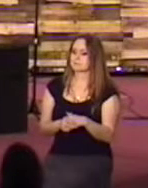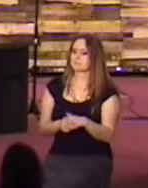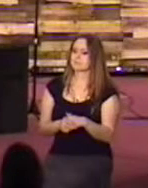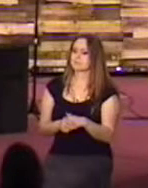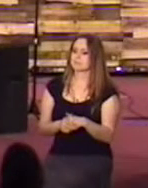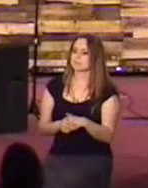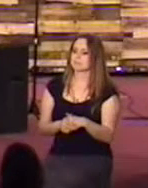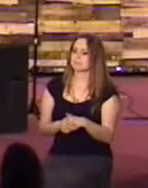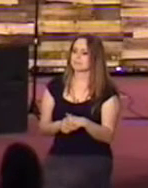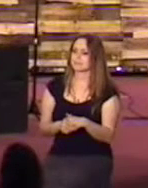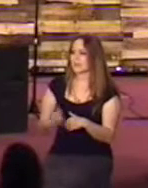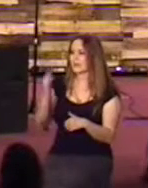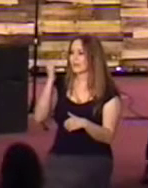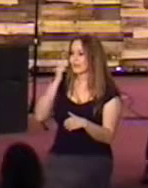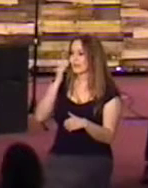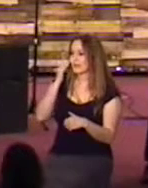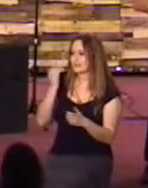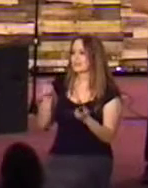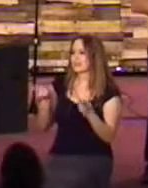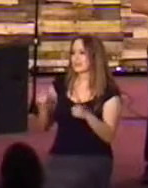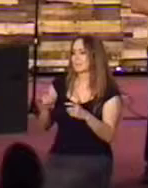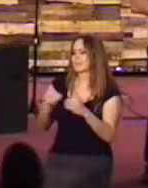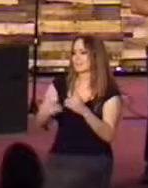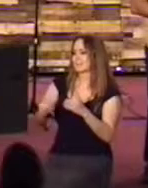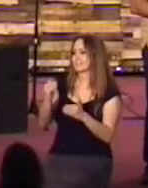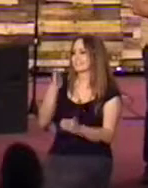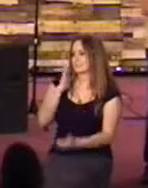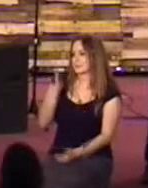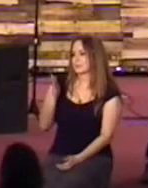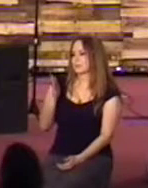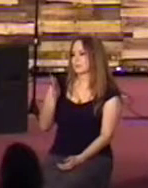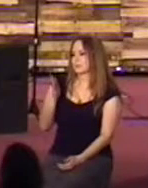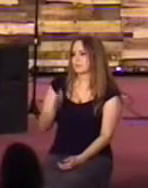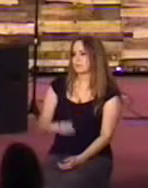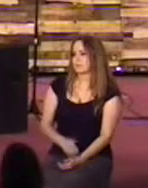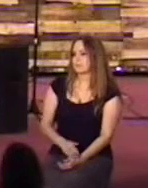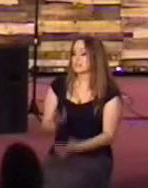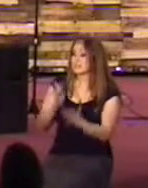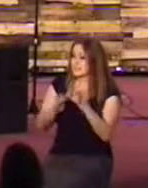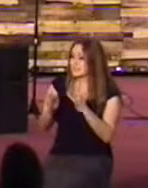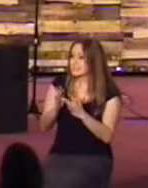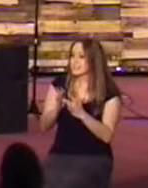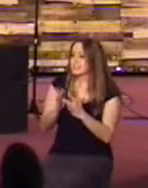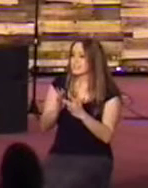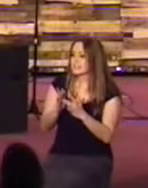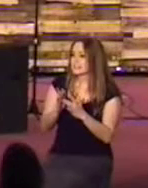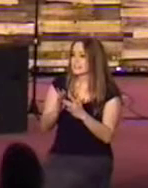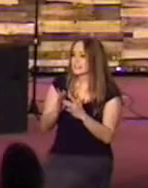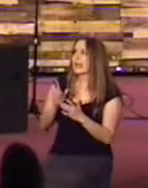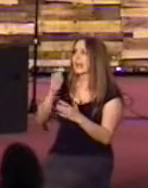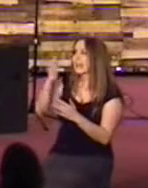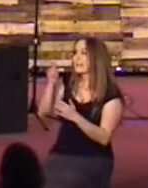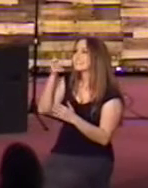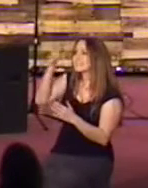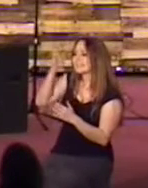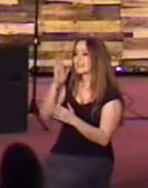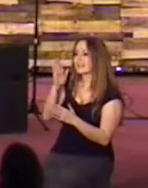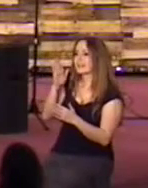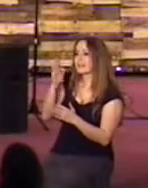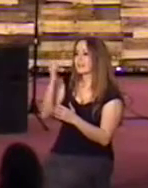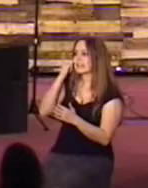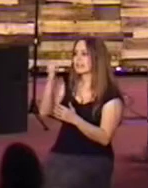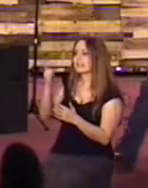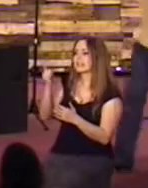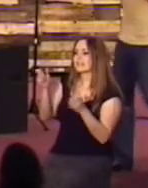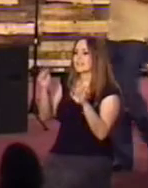And he knows what's coming next. You understand that Jesus has now already asked God, if it's at all